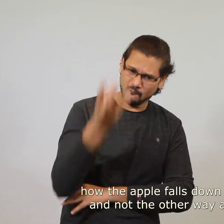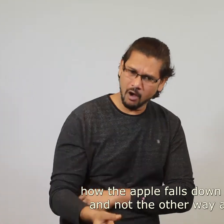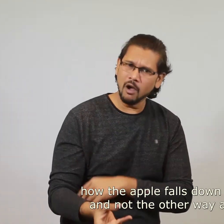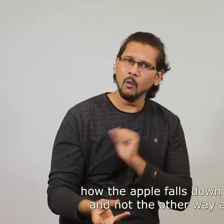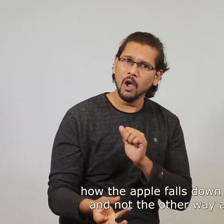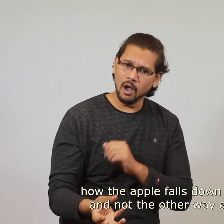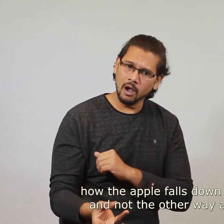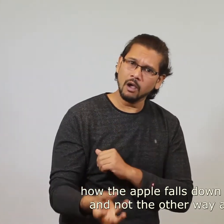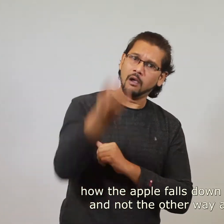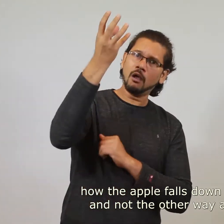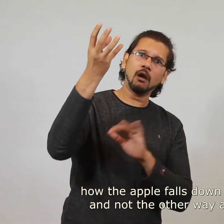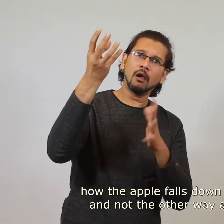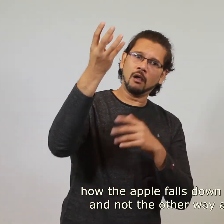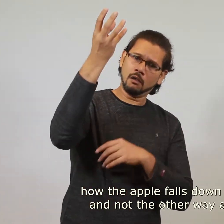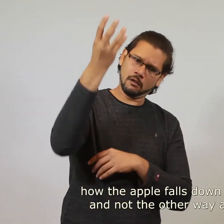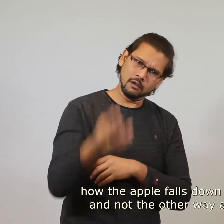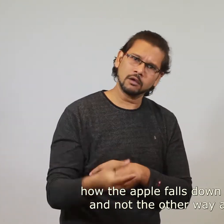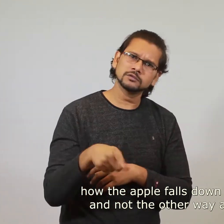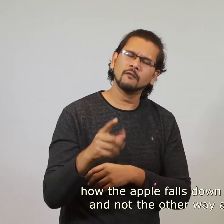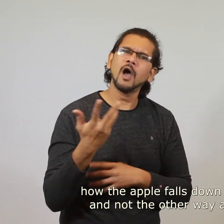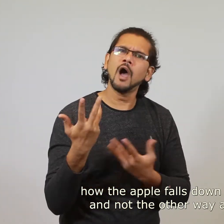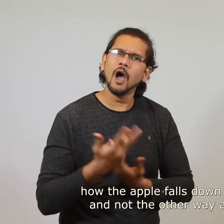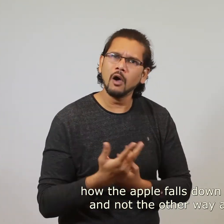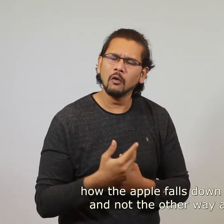by itself and not the other way around. How?